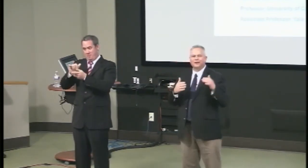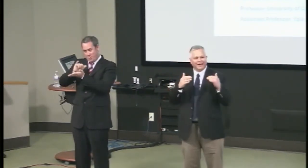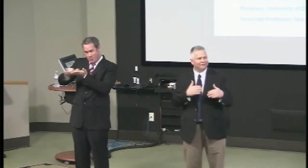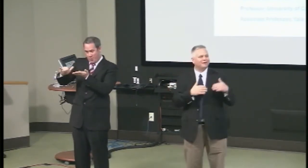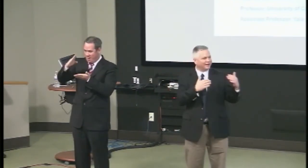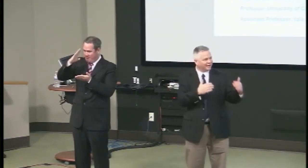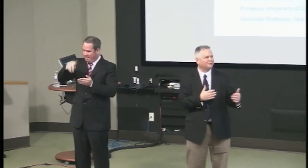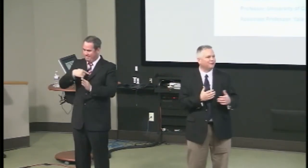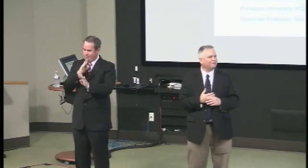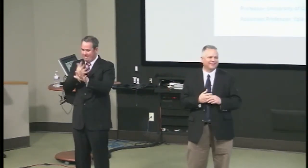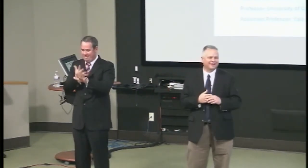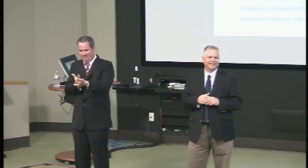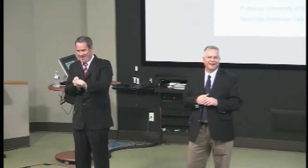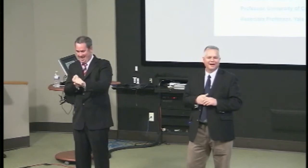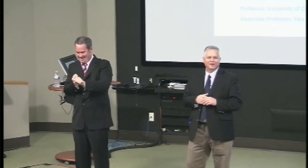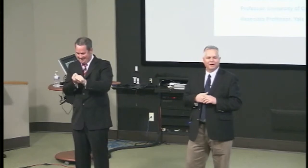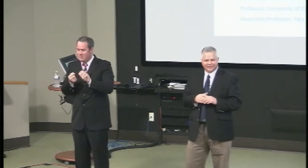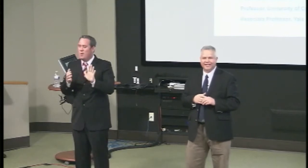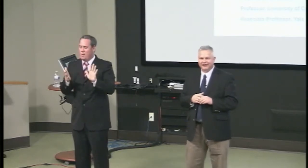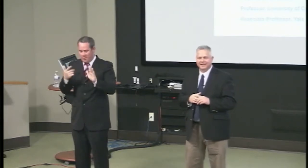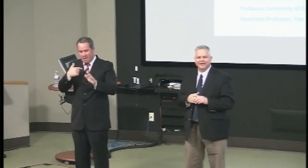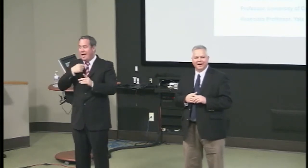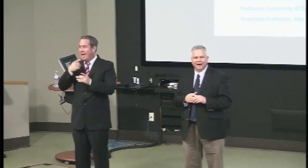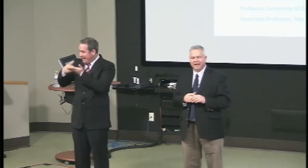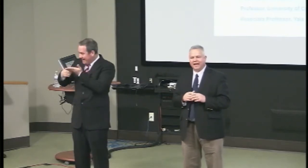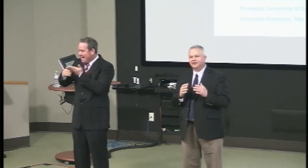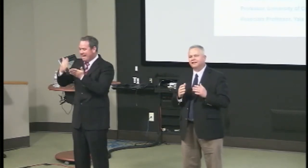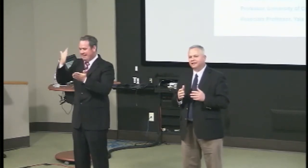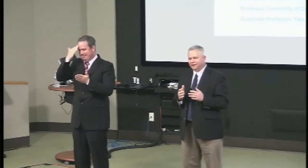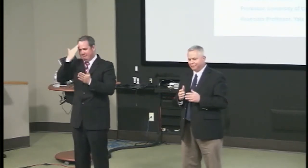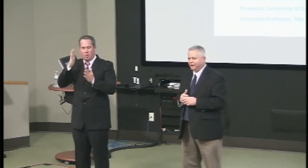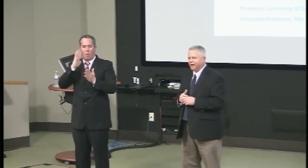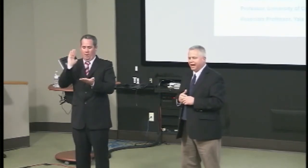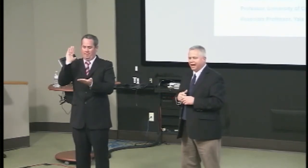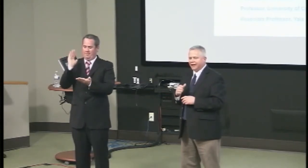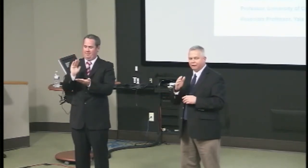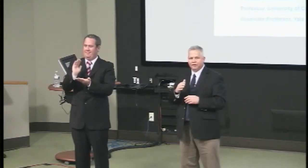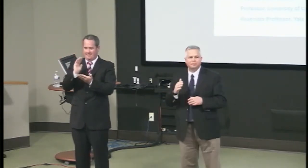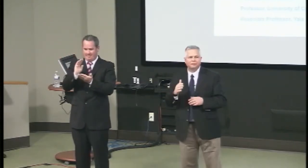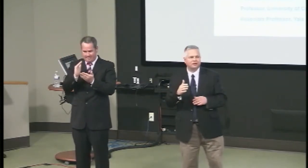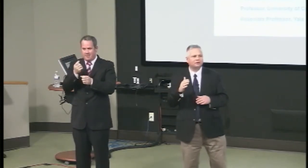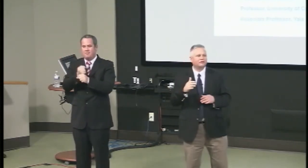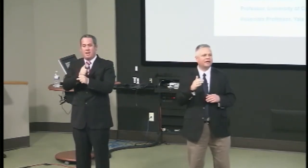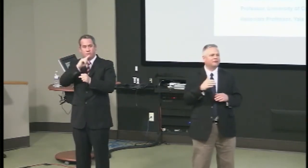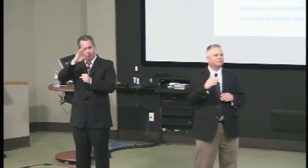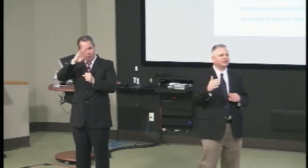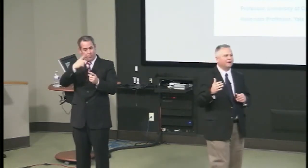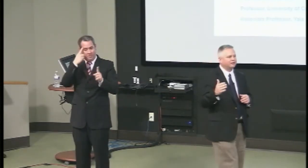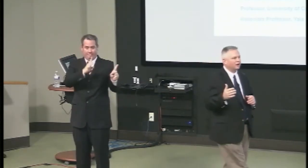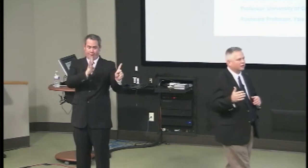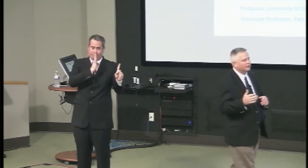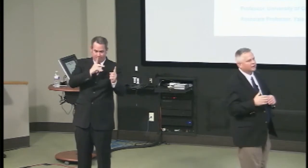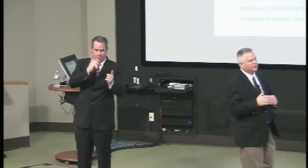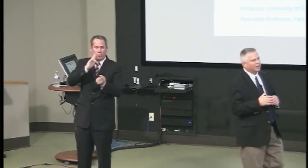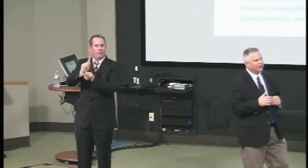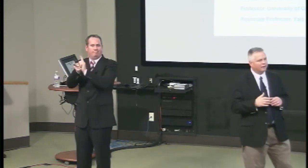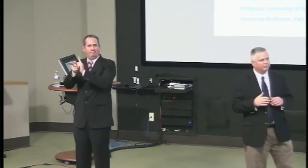sure that everything gets appropriately translated and clear. And I will also make sure that I complete my